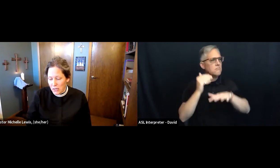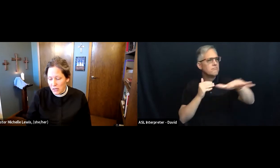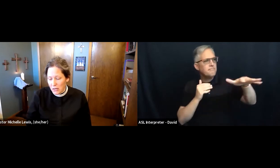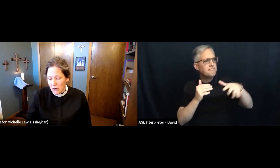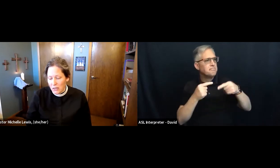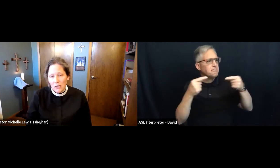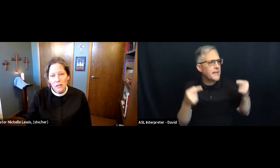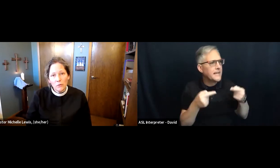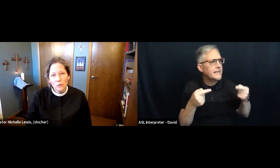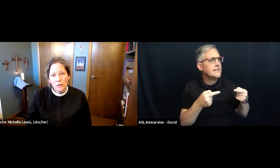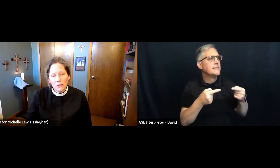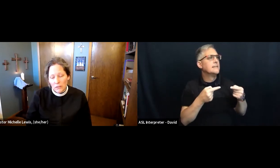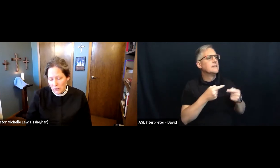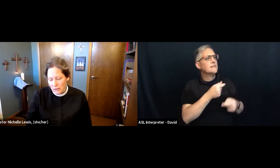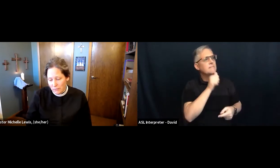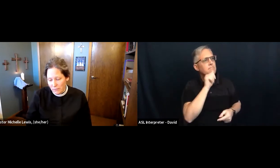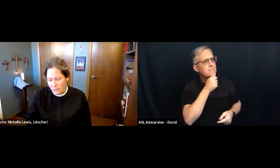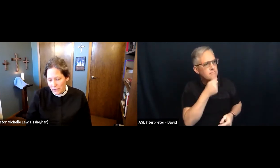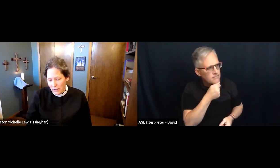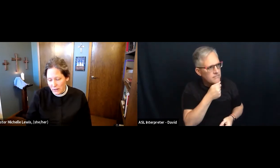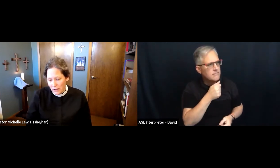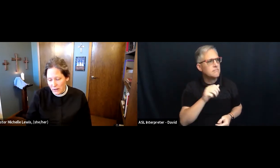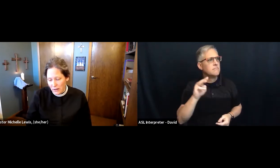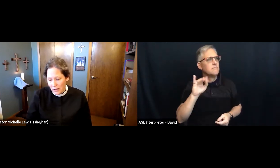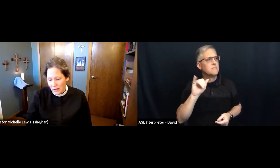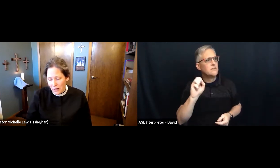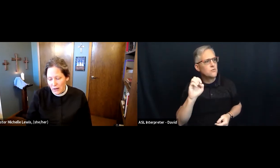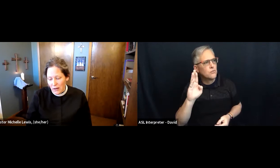misery in the world,